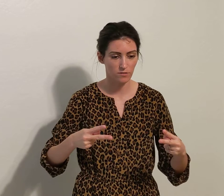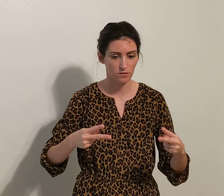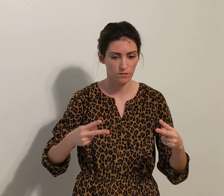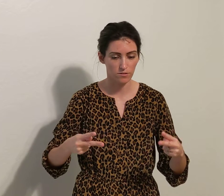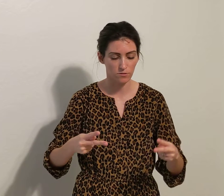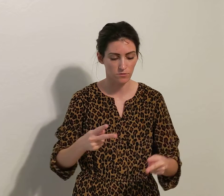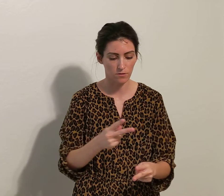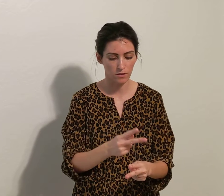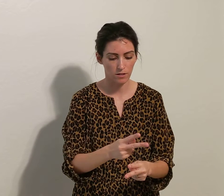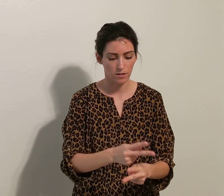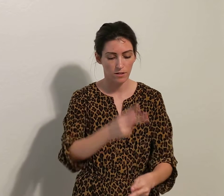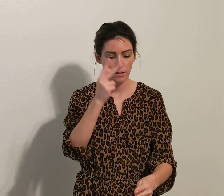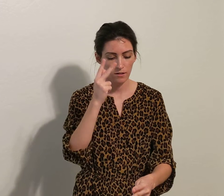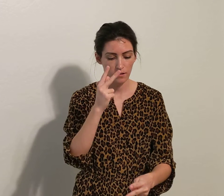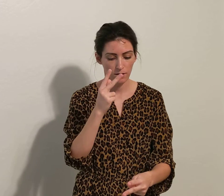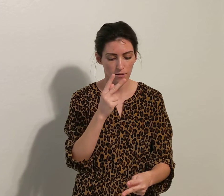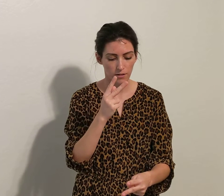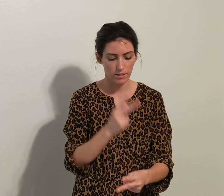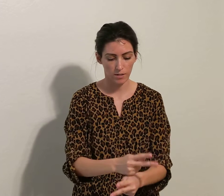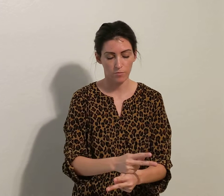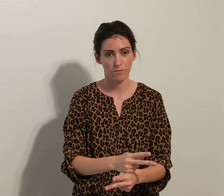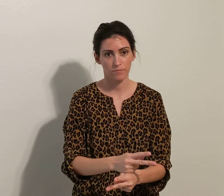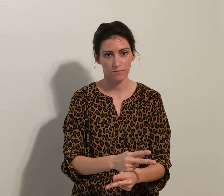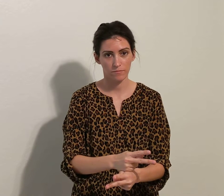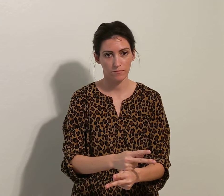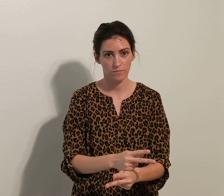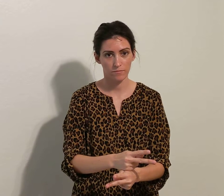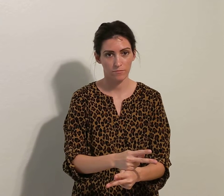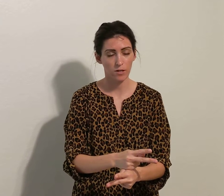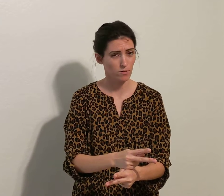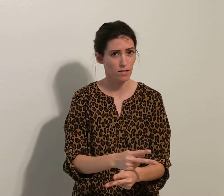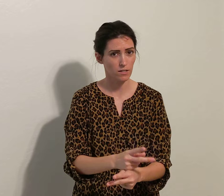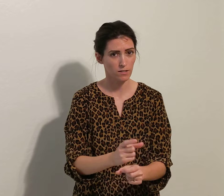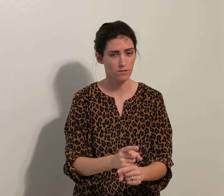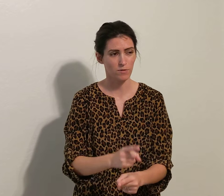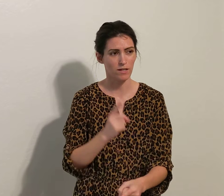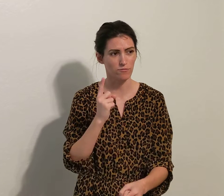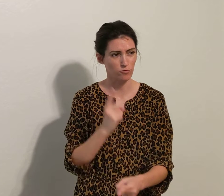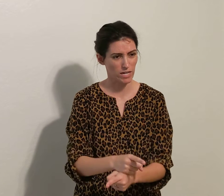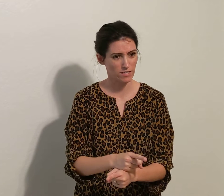you're going to do keep. We have a lot of these. We have right.